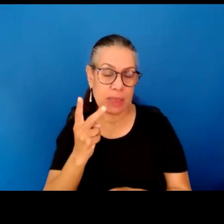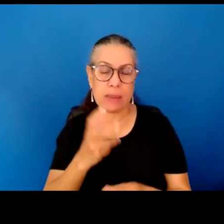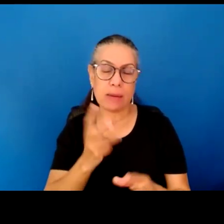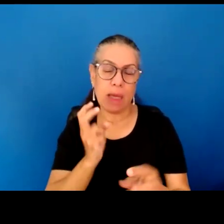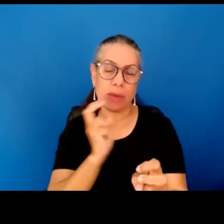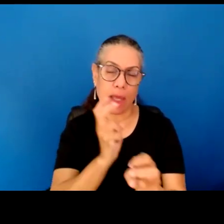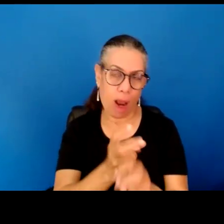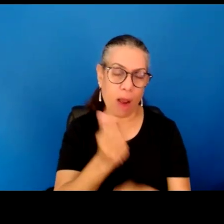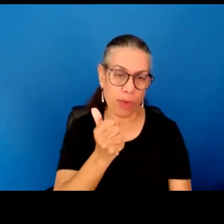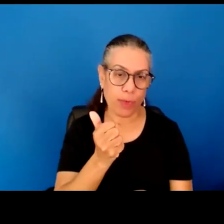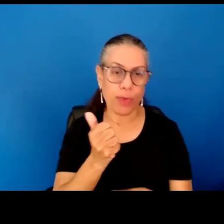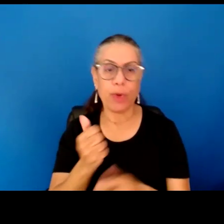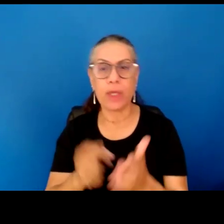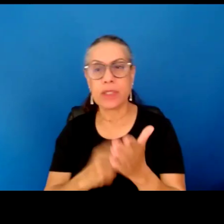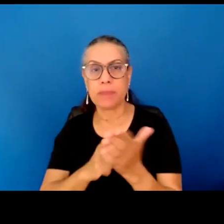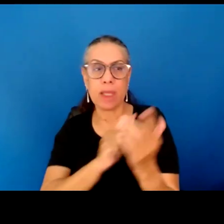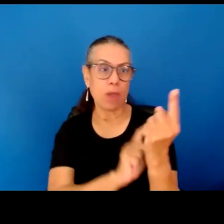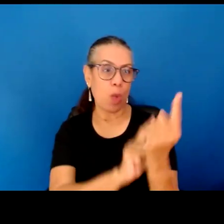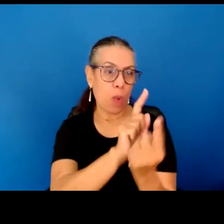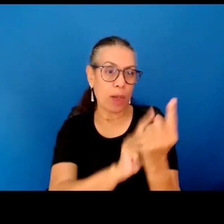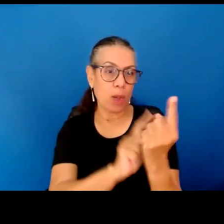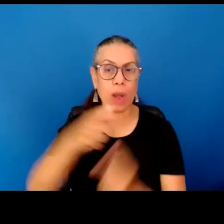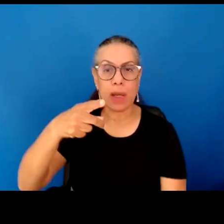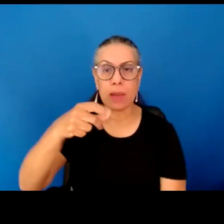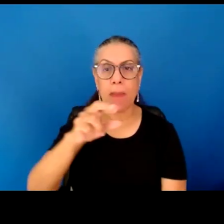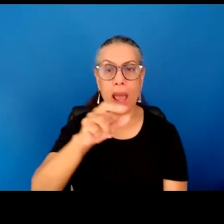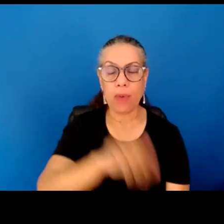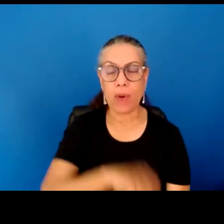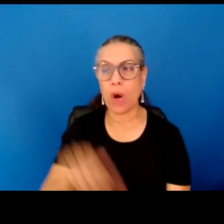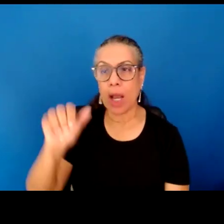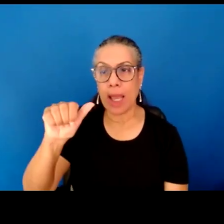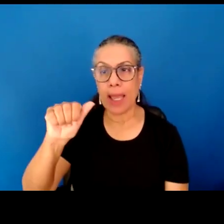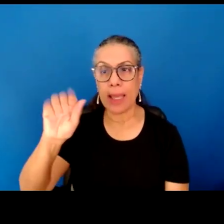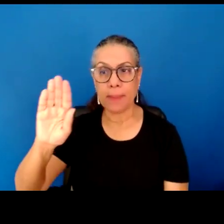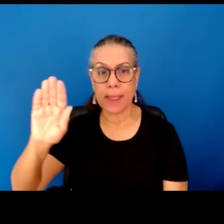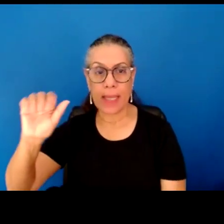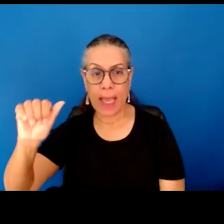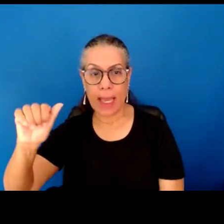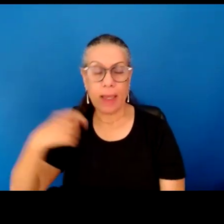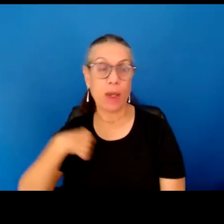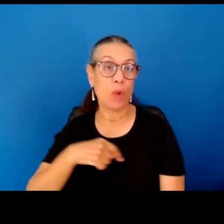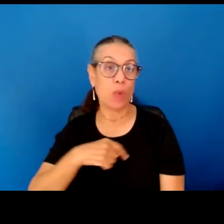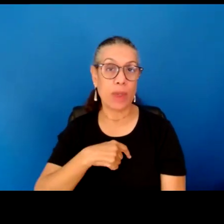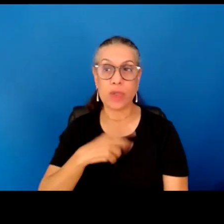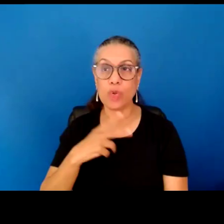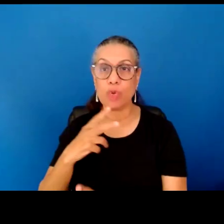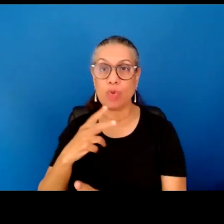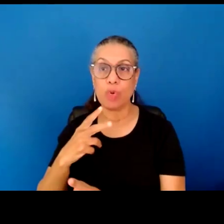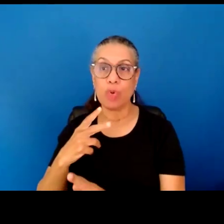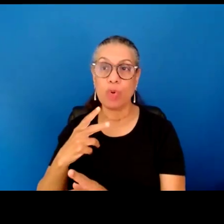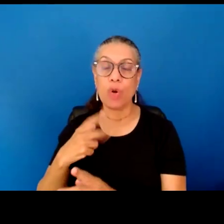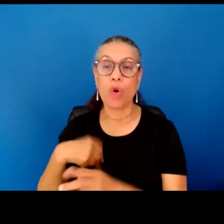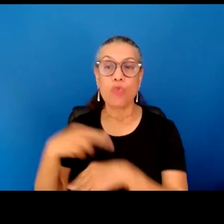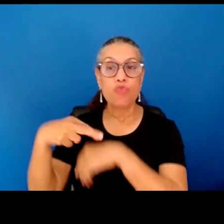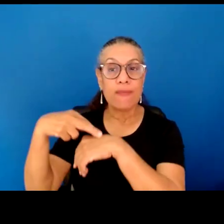difficult. Sometimes these are one-to-one para or ABA. So we've done creative things like retention or referral bonus,